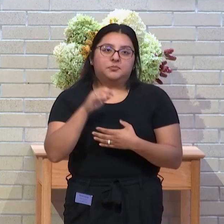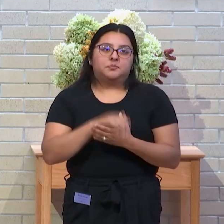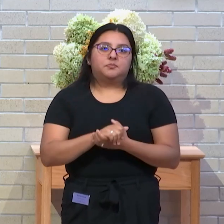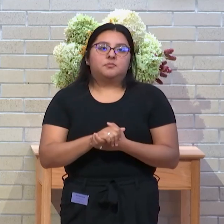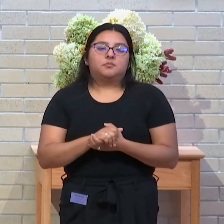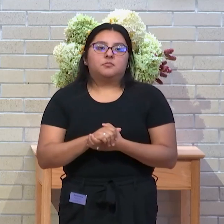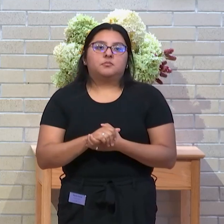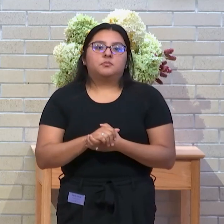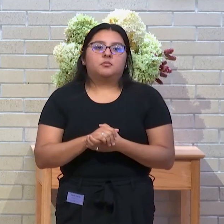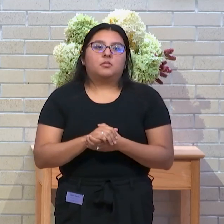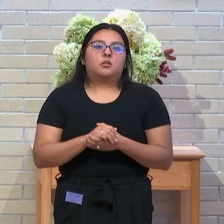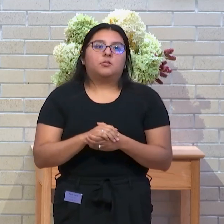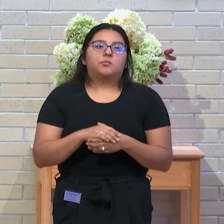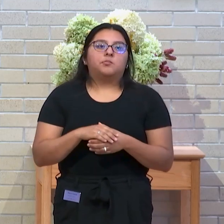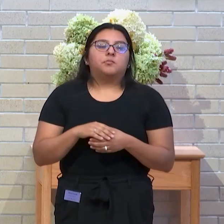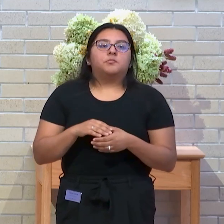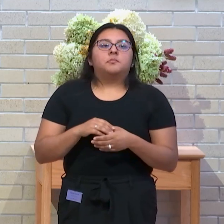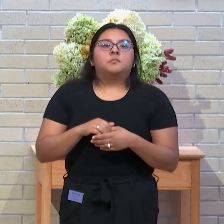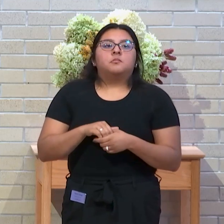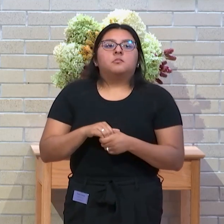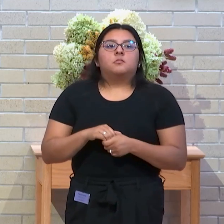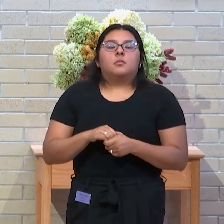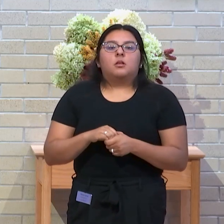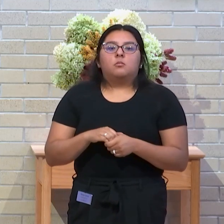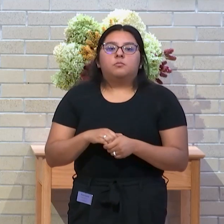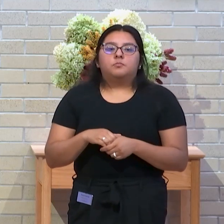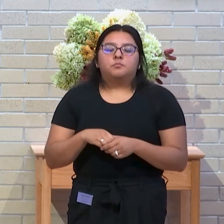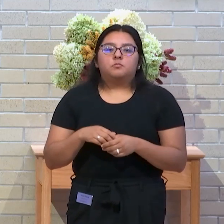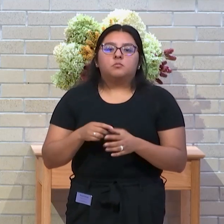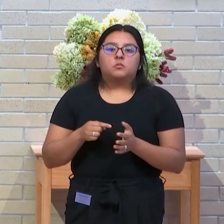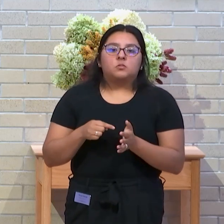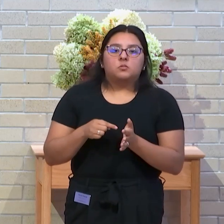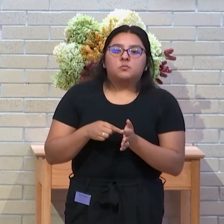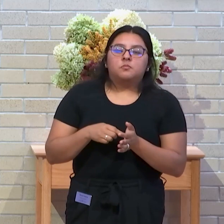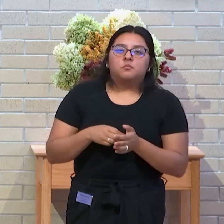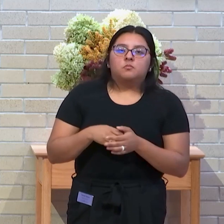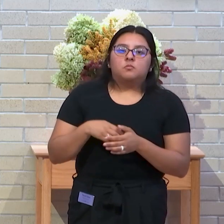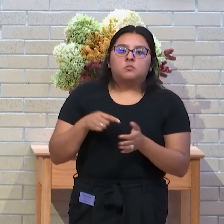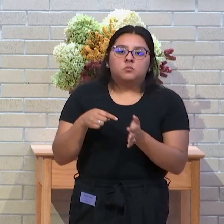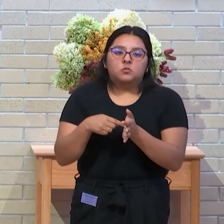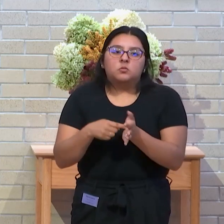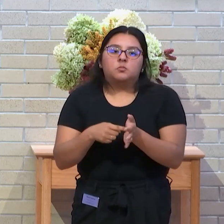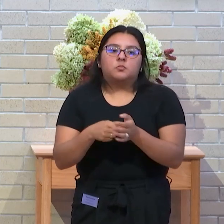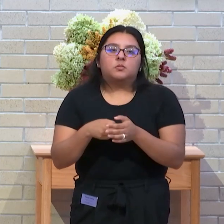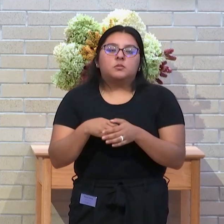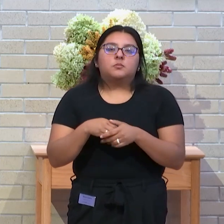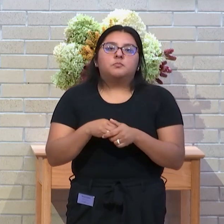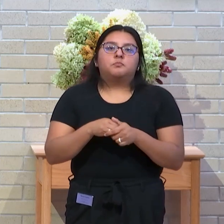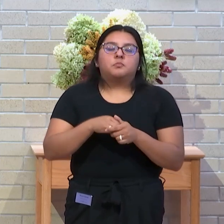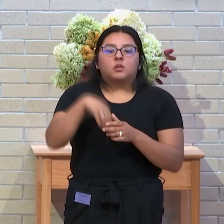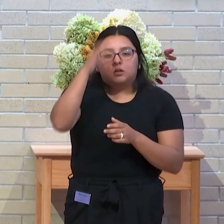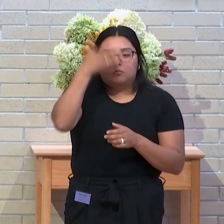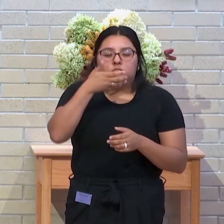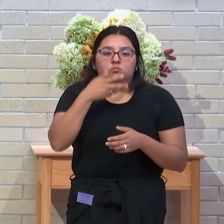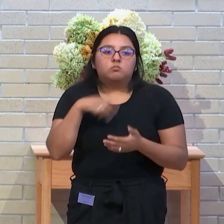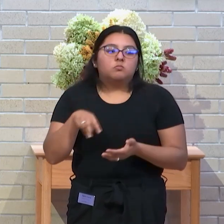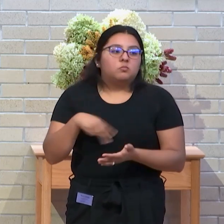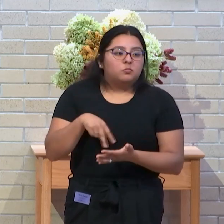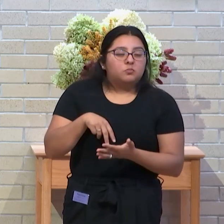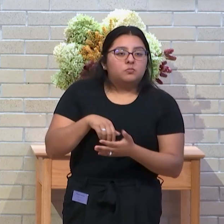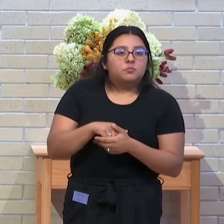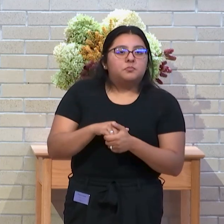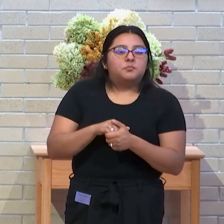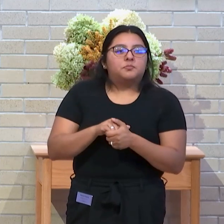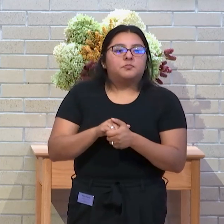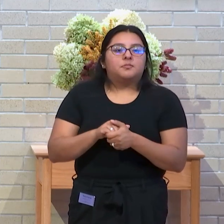have become embodied. They show up in the form of dancers, wearing headdresses and other costumes, known to represent